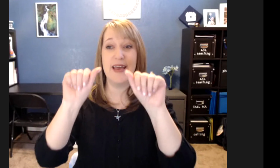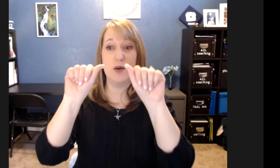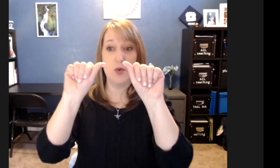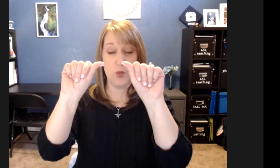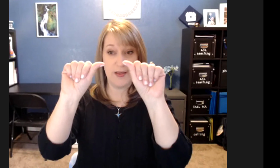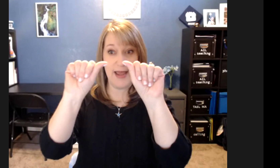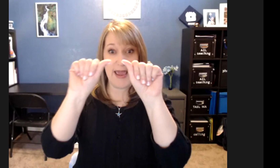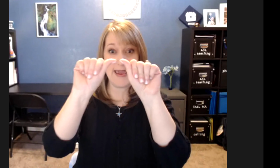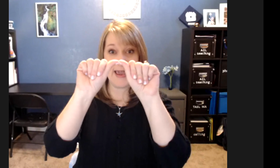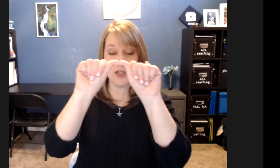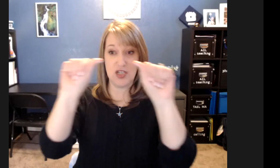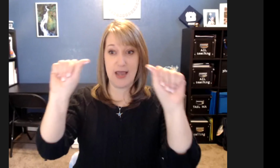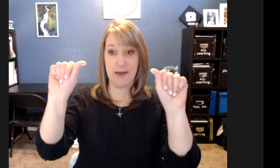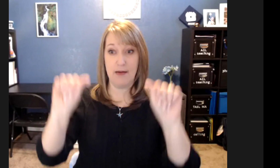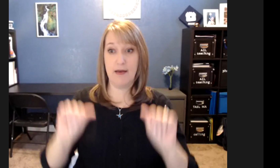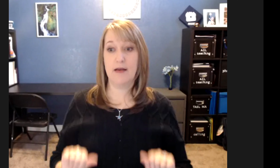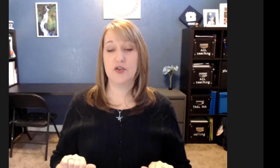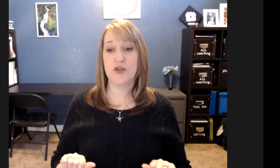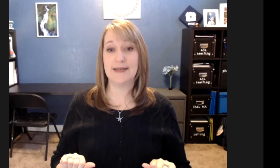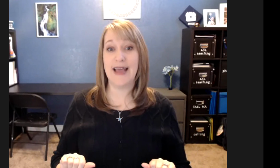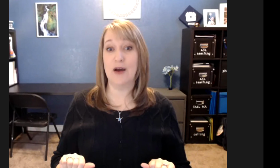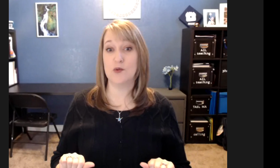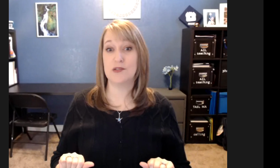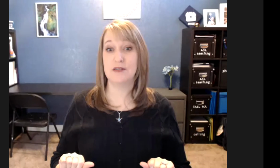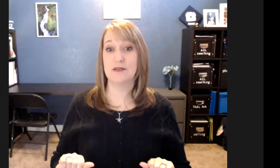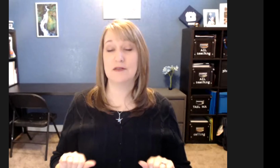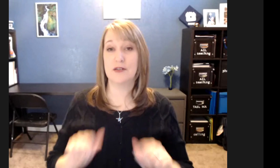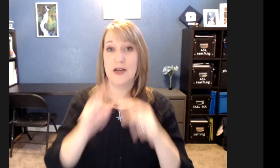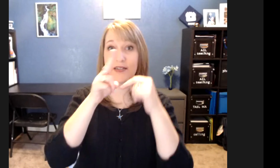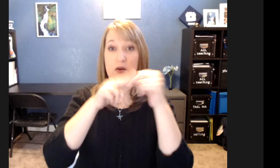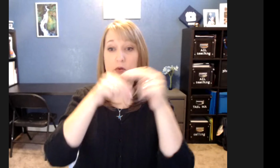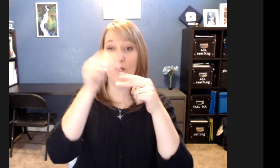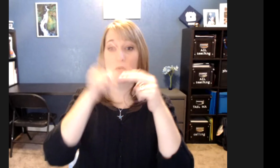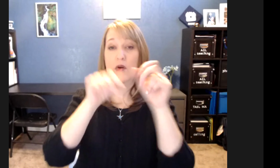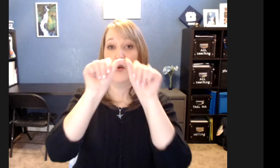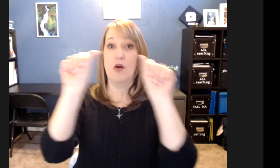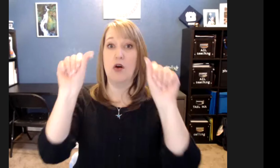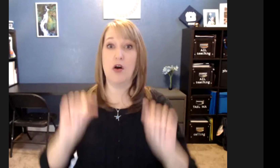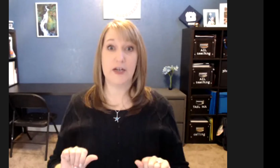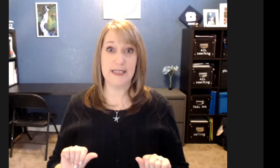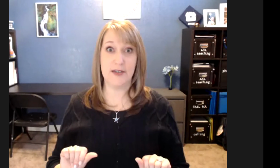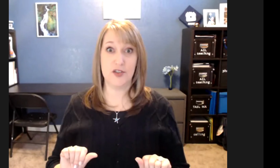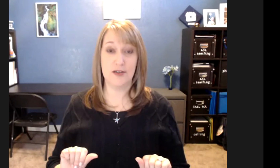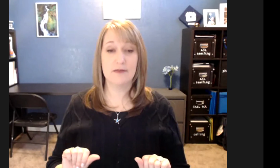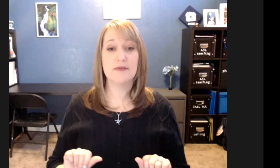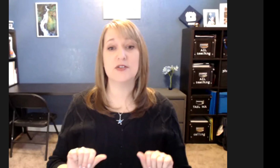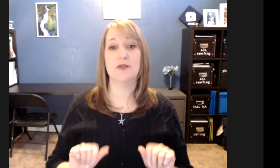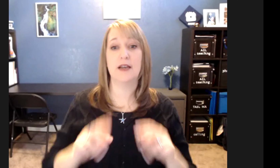then with an A hand shape, trace house. All right, so architecture. Let's do that